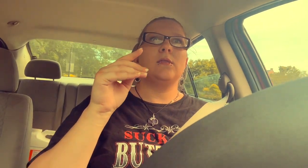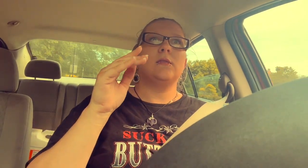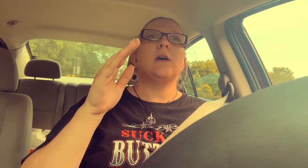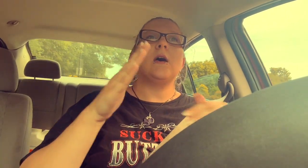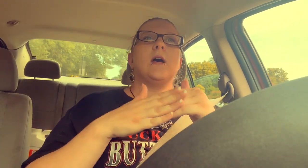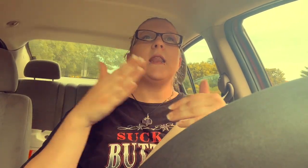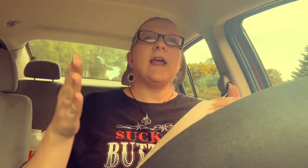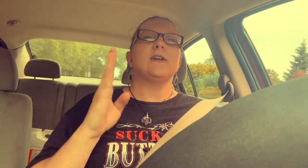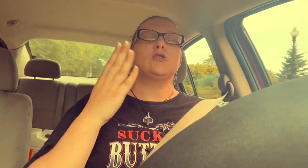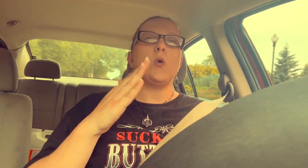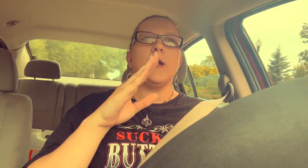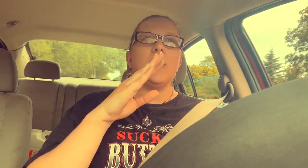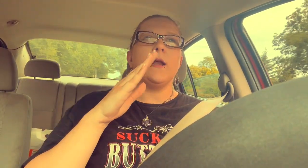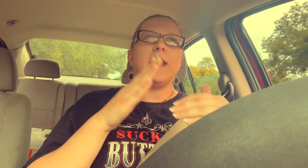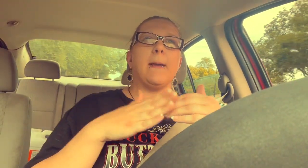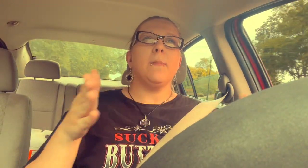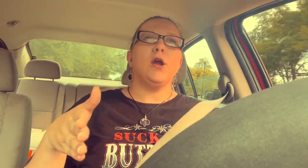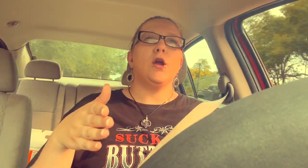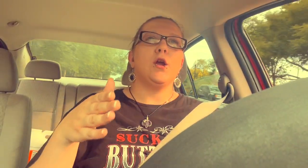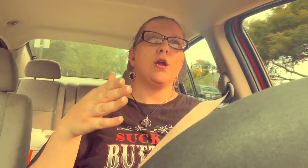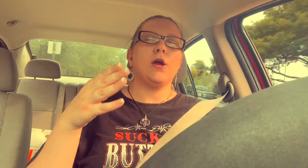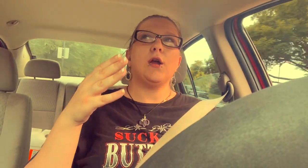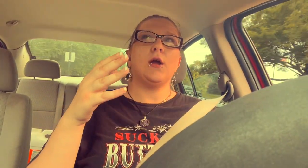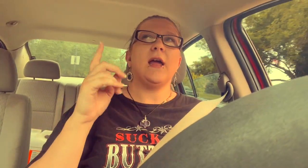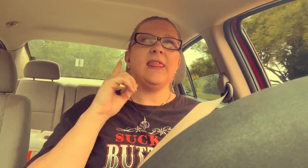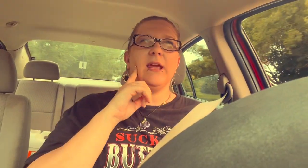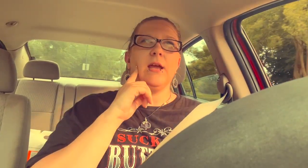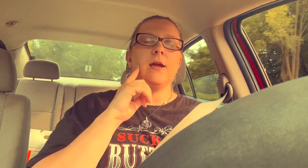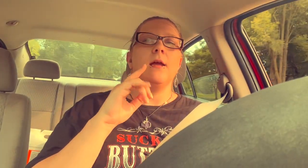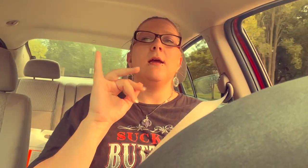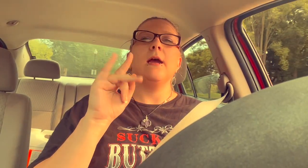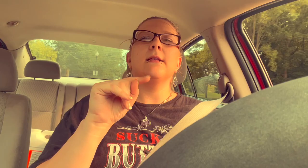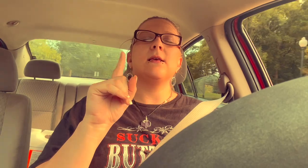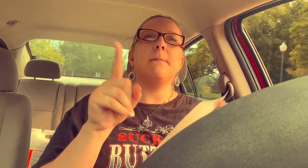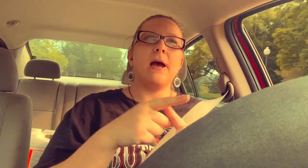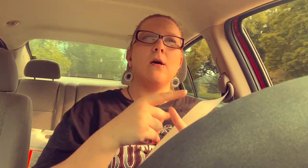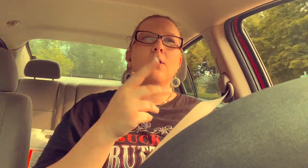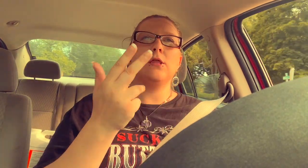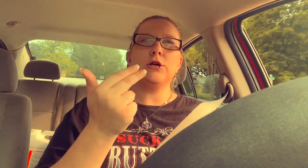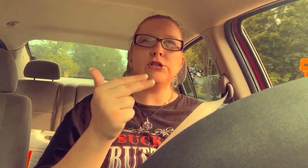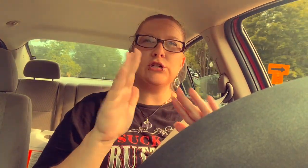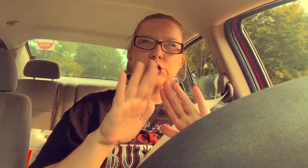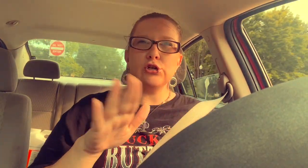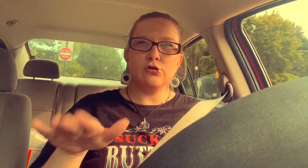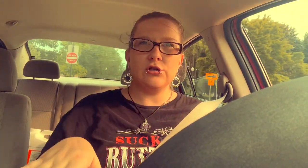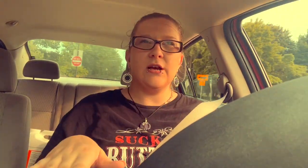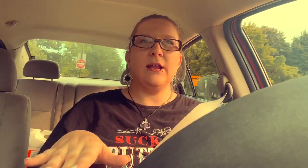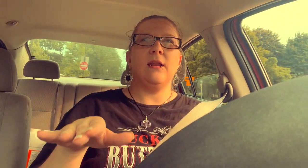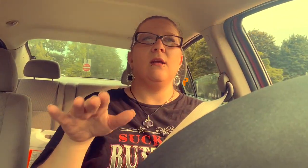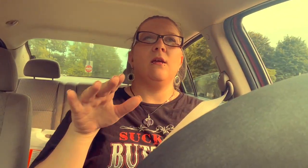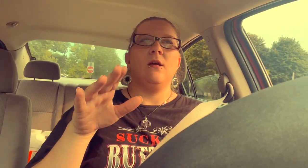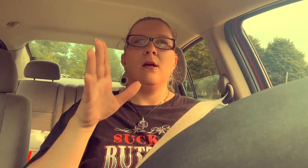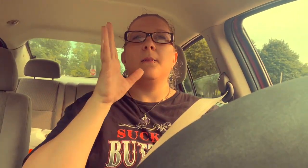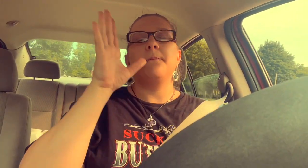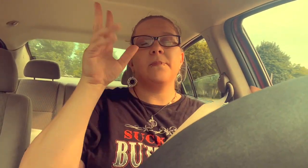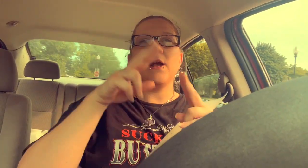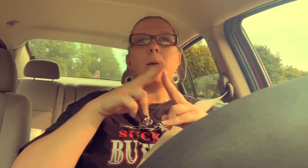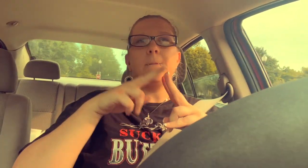The Next Door Neighbor, I think. It's about 13 children. Couple